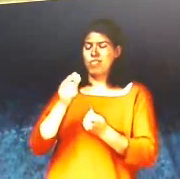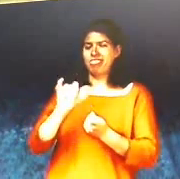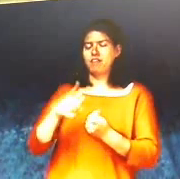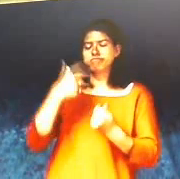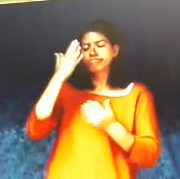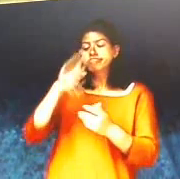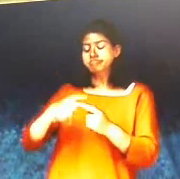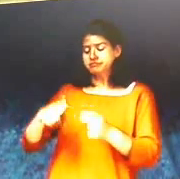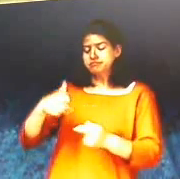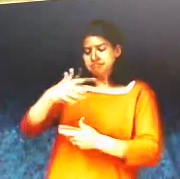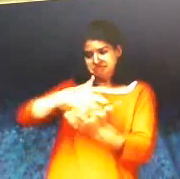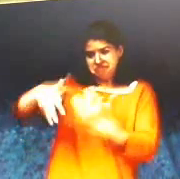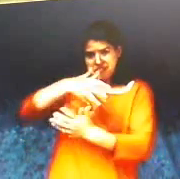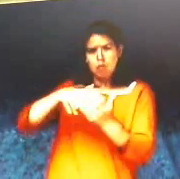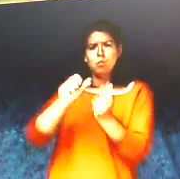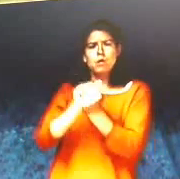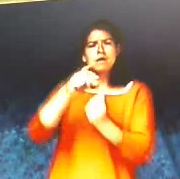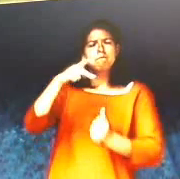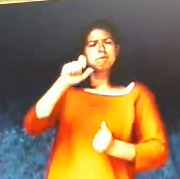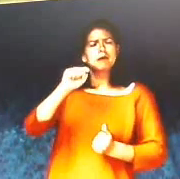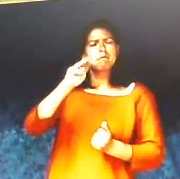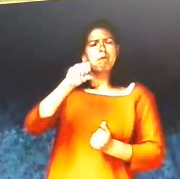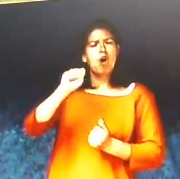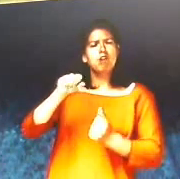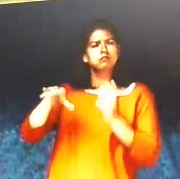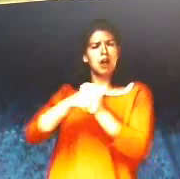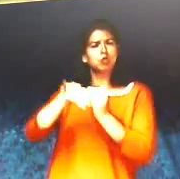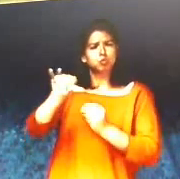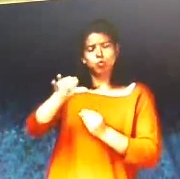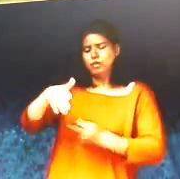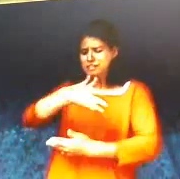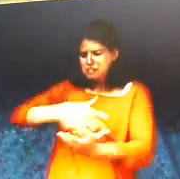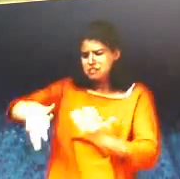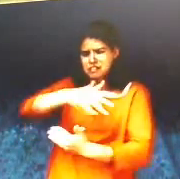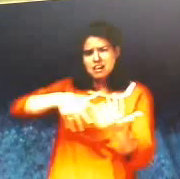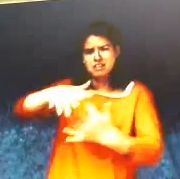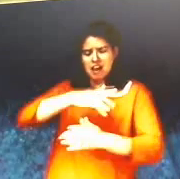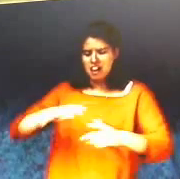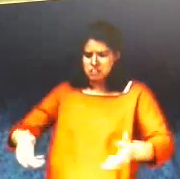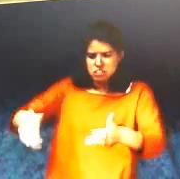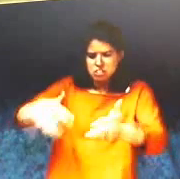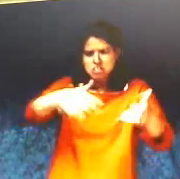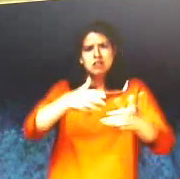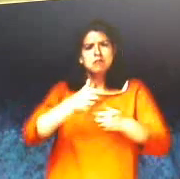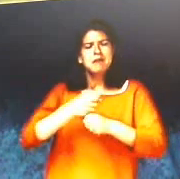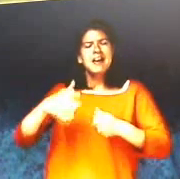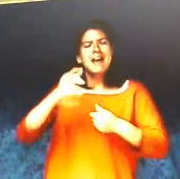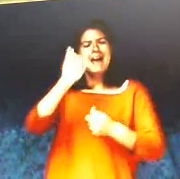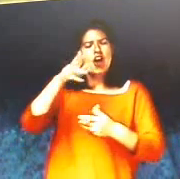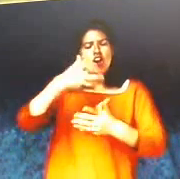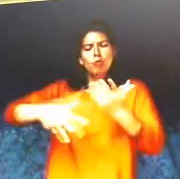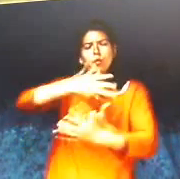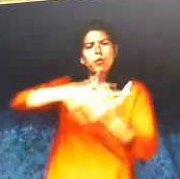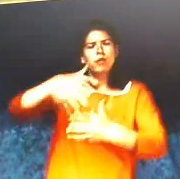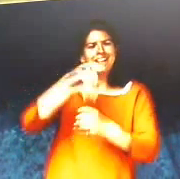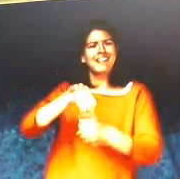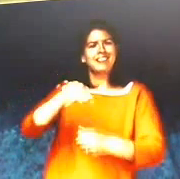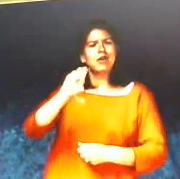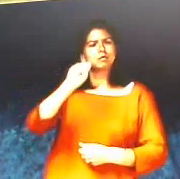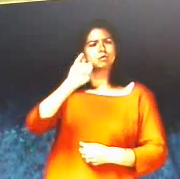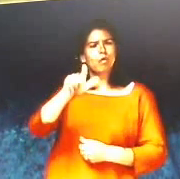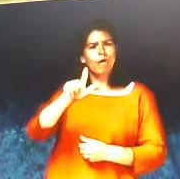I put some manure and fertilizer in it and mix it all up with the ground and till it up and